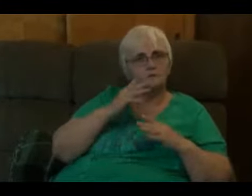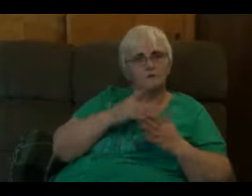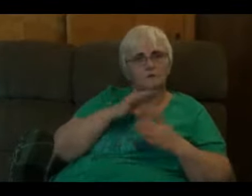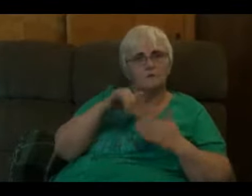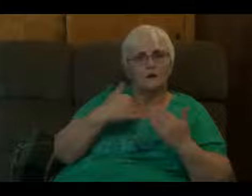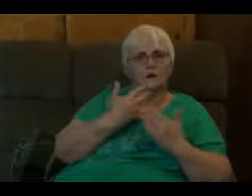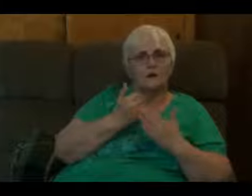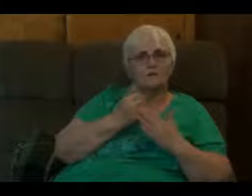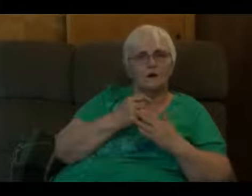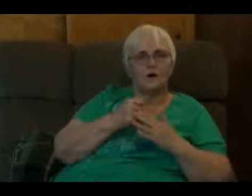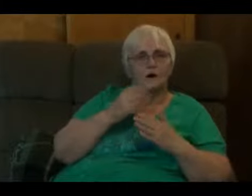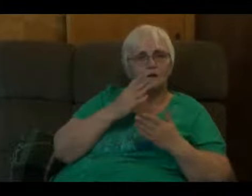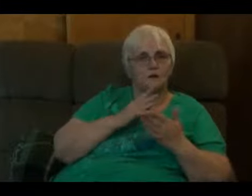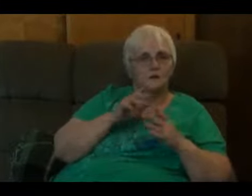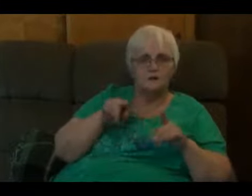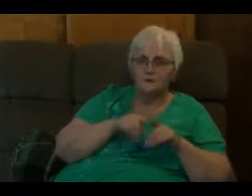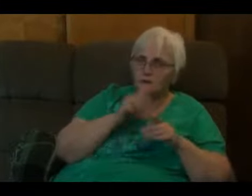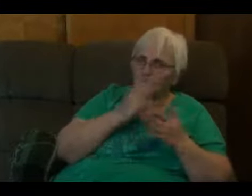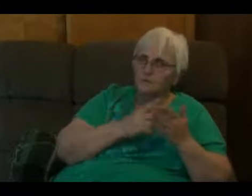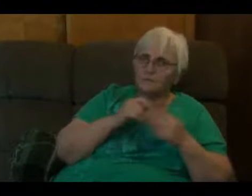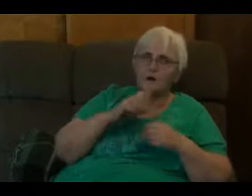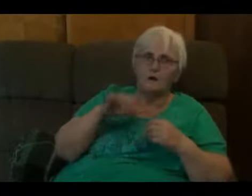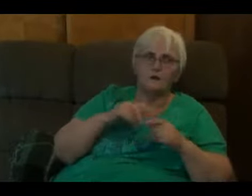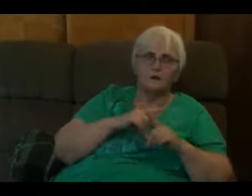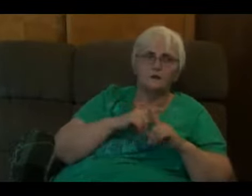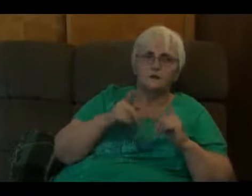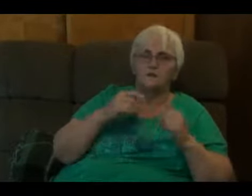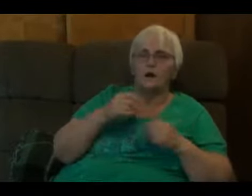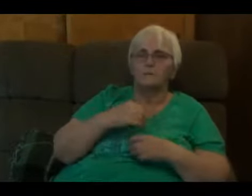We're all the same somehow and we're all different because God made us as individuals.